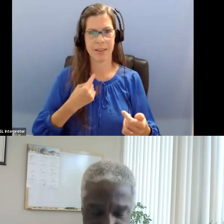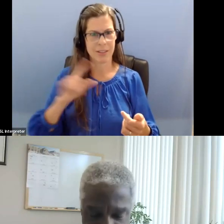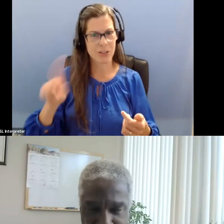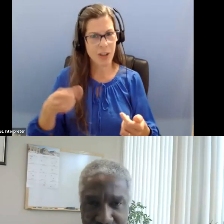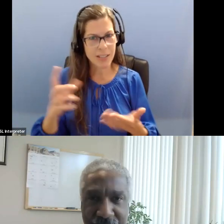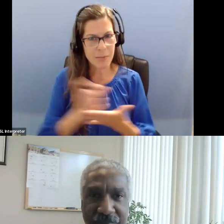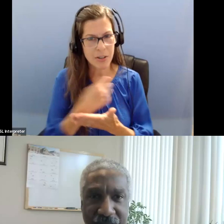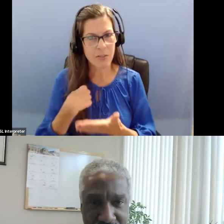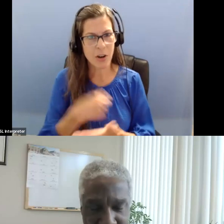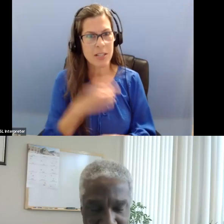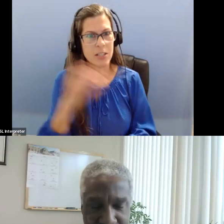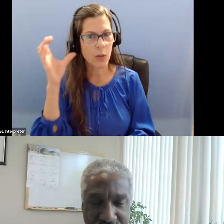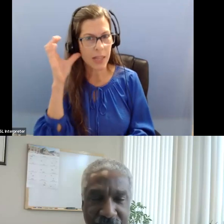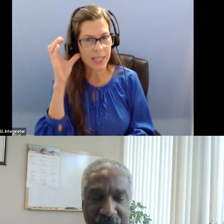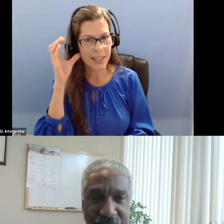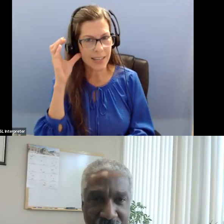opportunity for us to listen